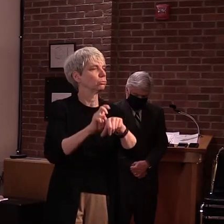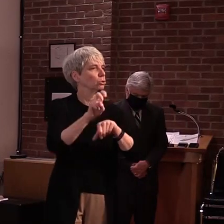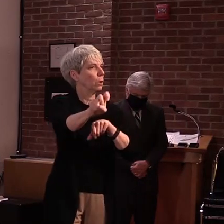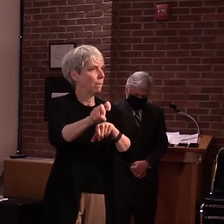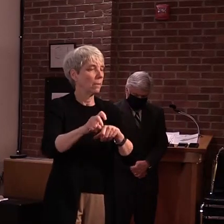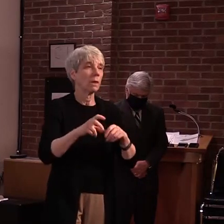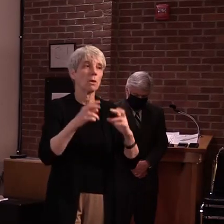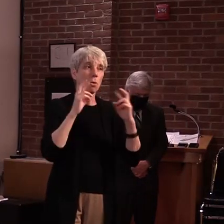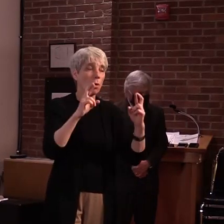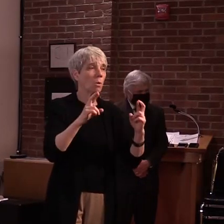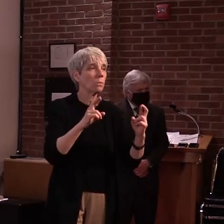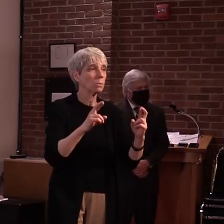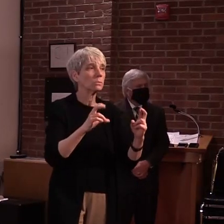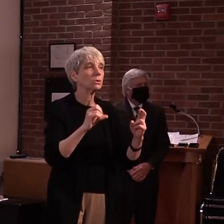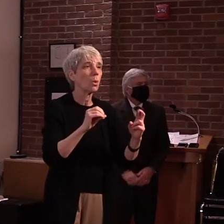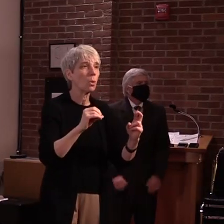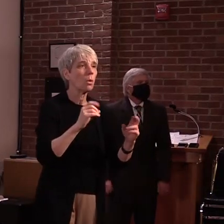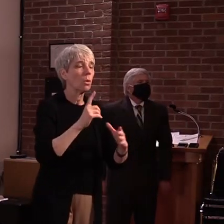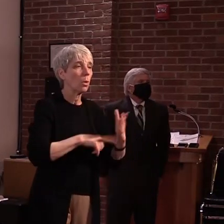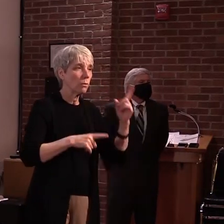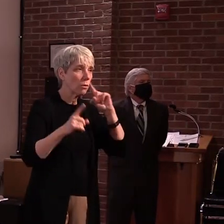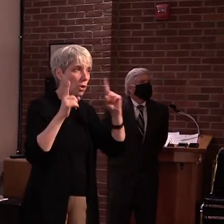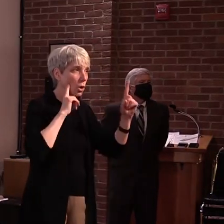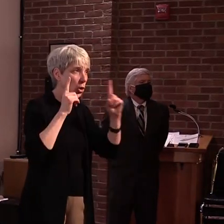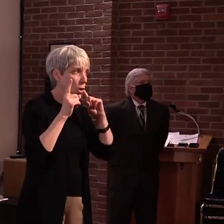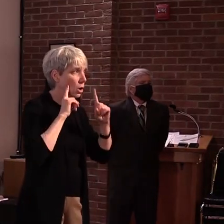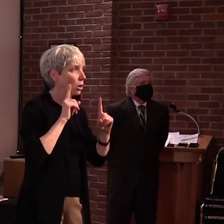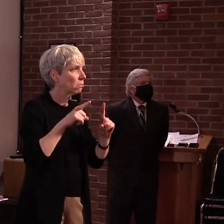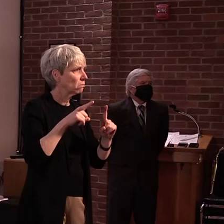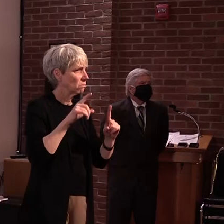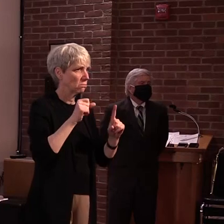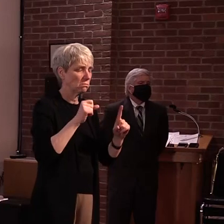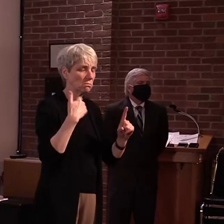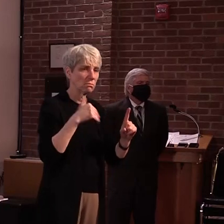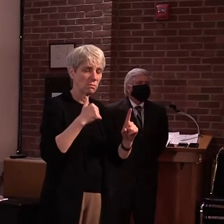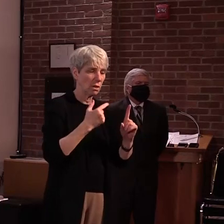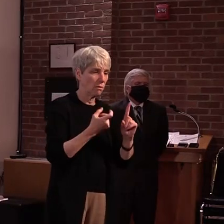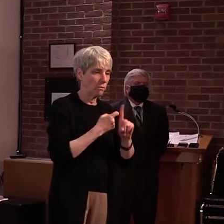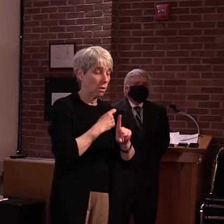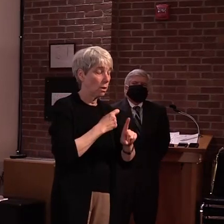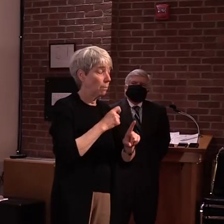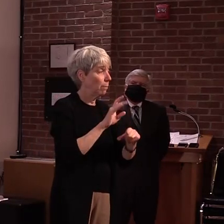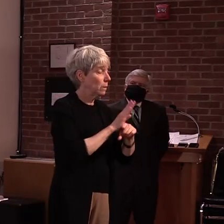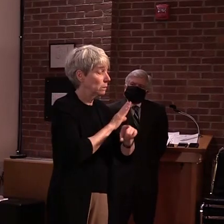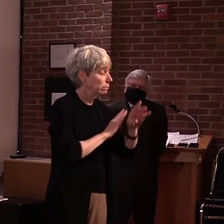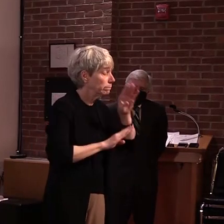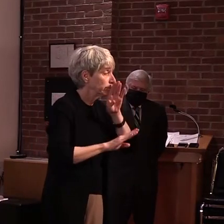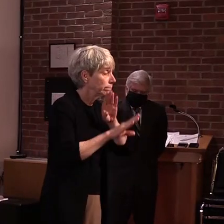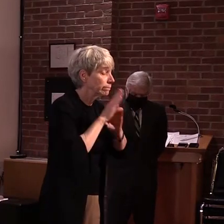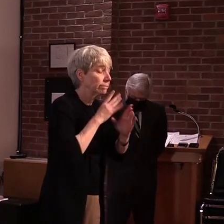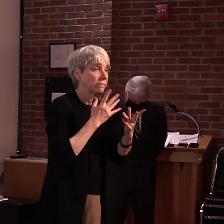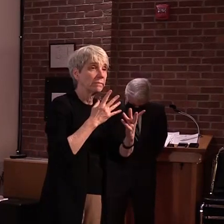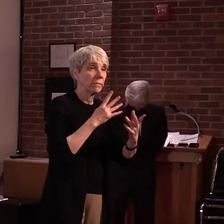look favorably, knowing what we know now about this the crisis that we face and the effect on our